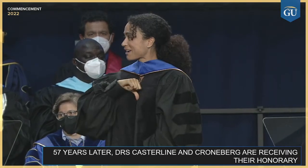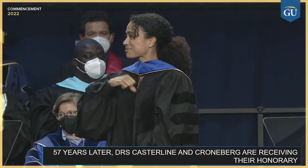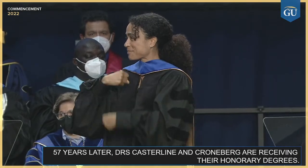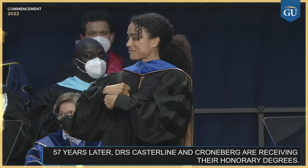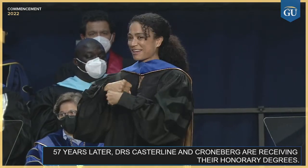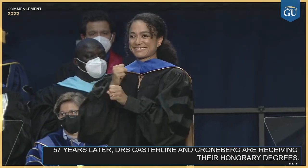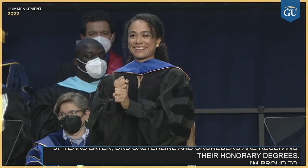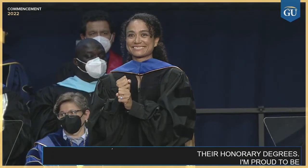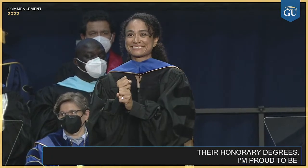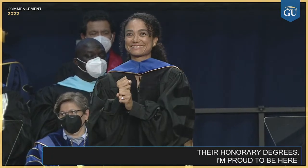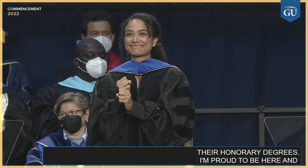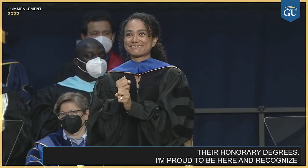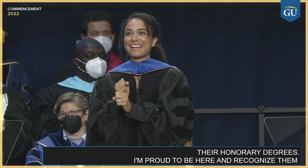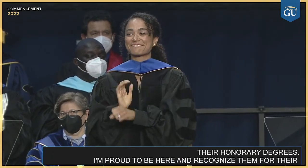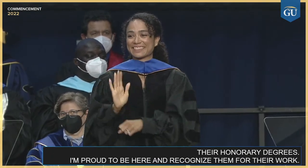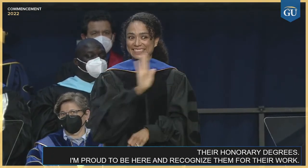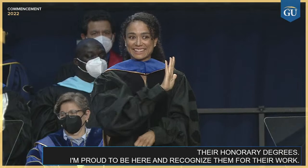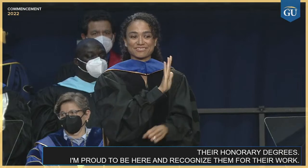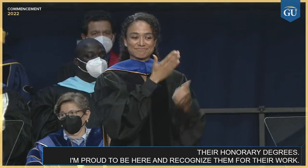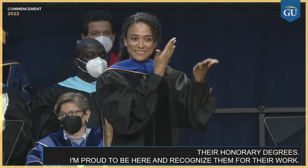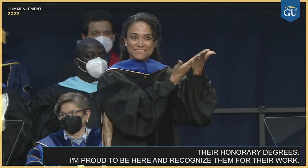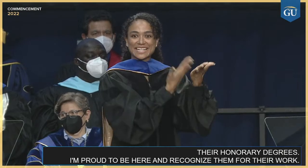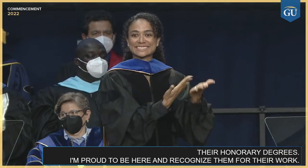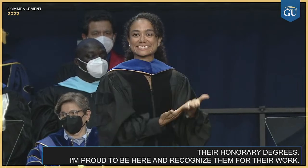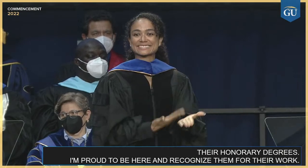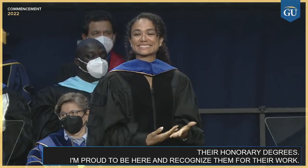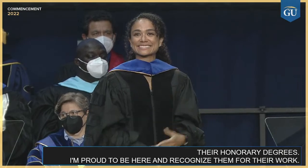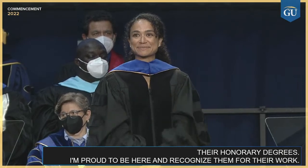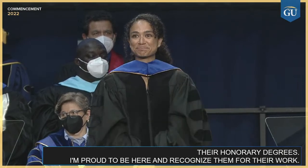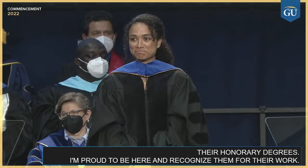I'll also add that I'm a proud product of their findings.